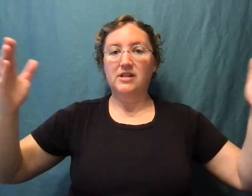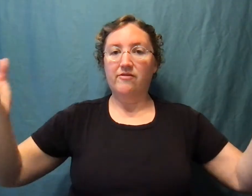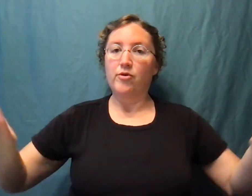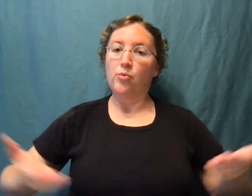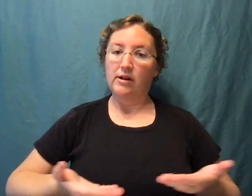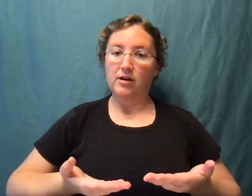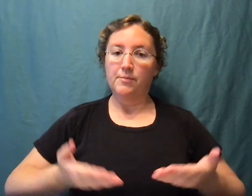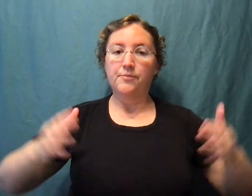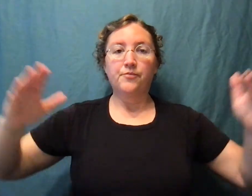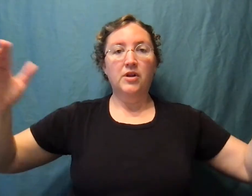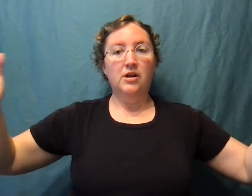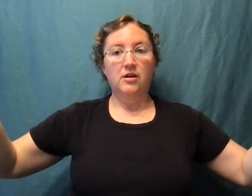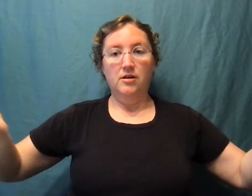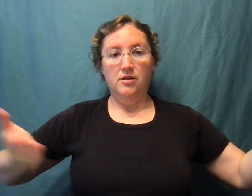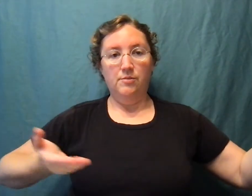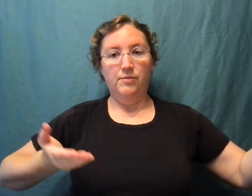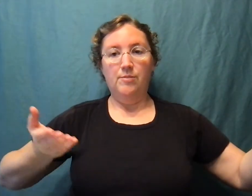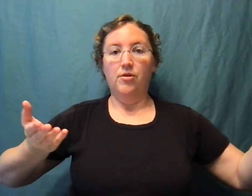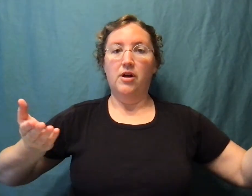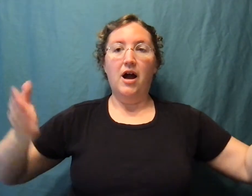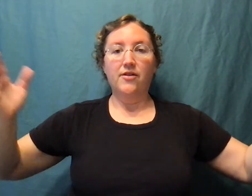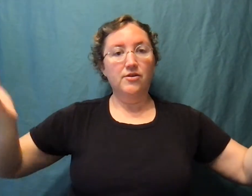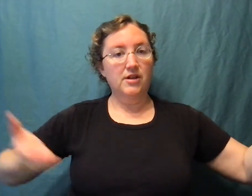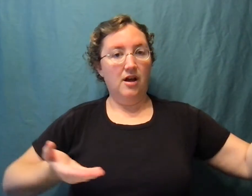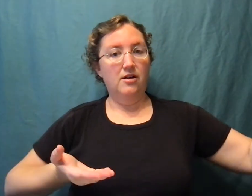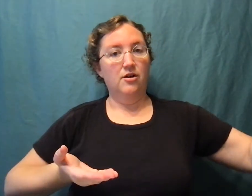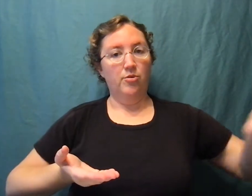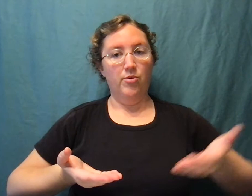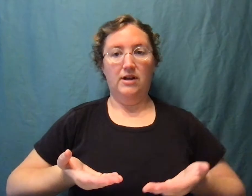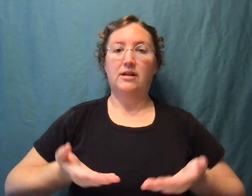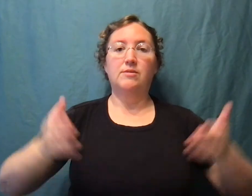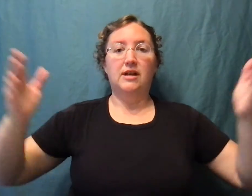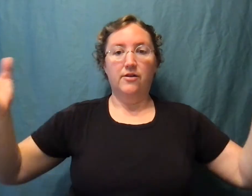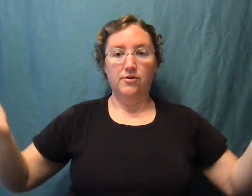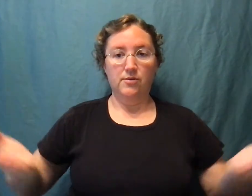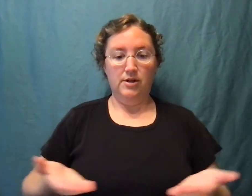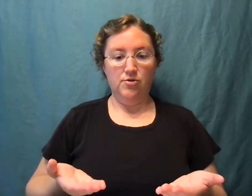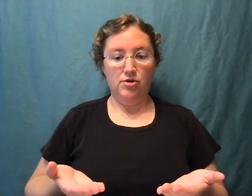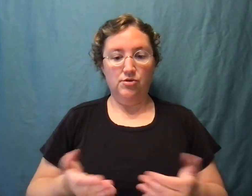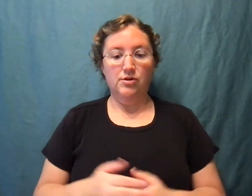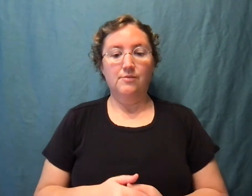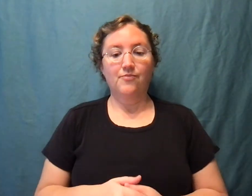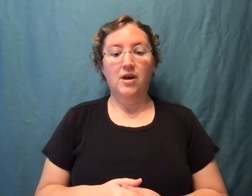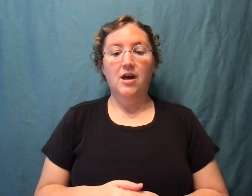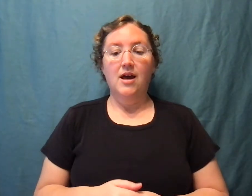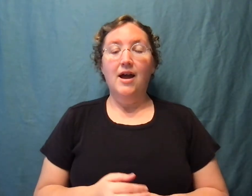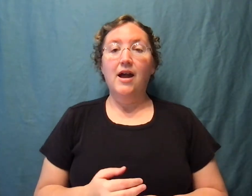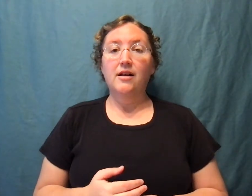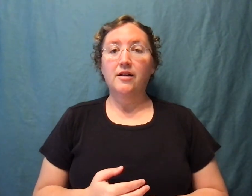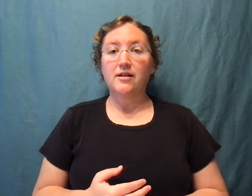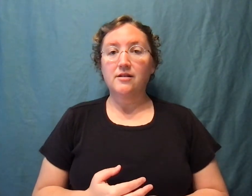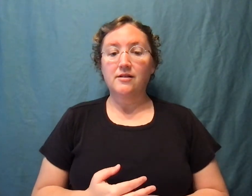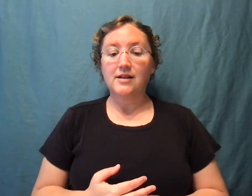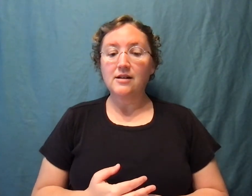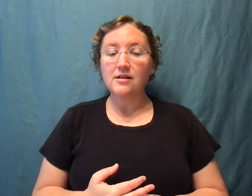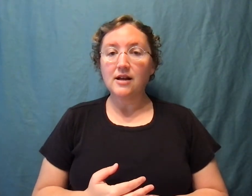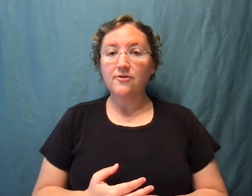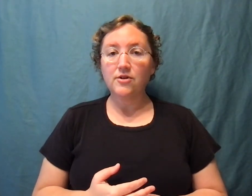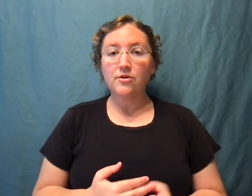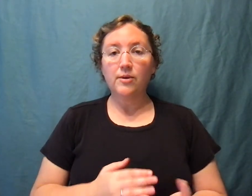for welcome. To people on either side, or you're bringing them together, so introduce. And a nice little sentence after you're doing all of